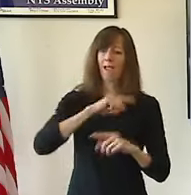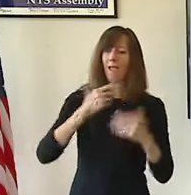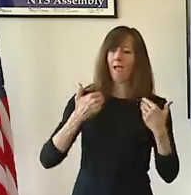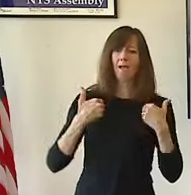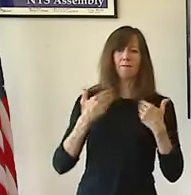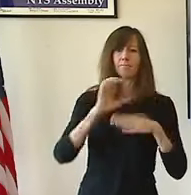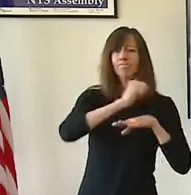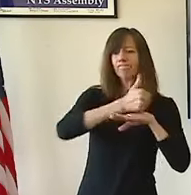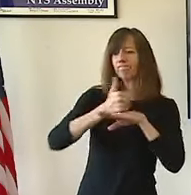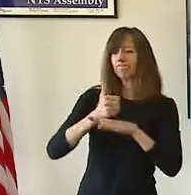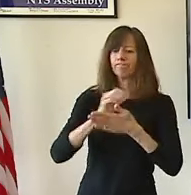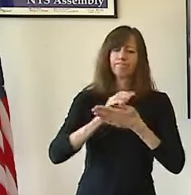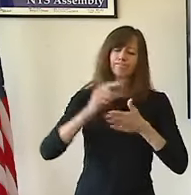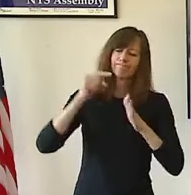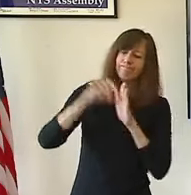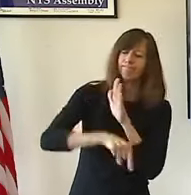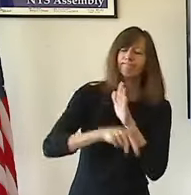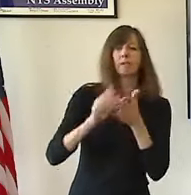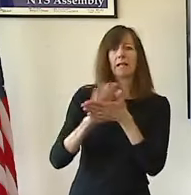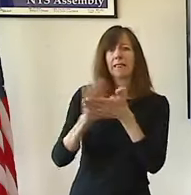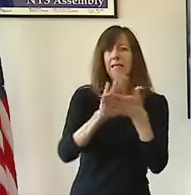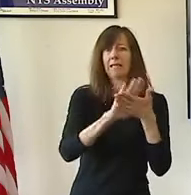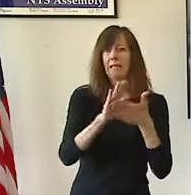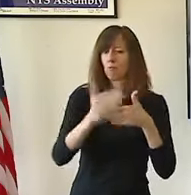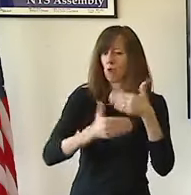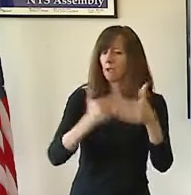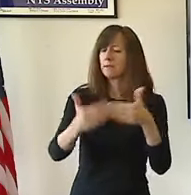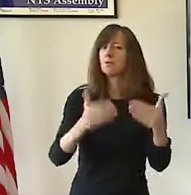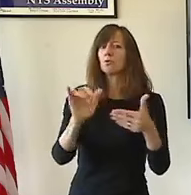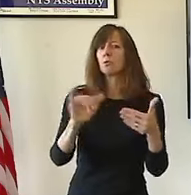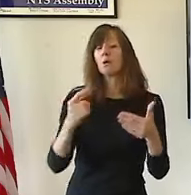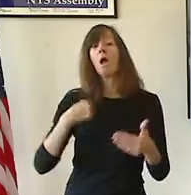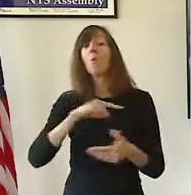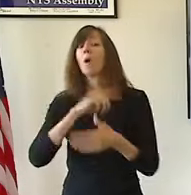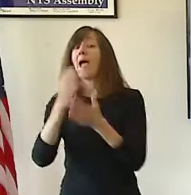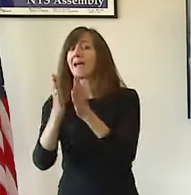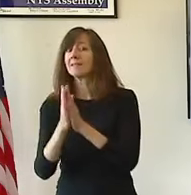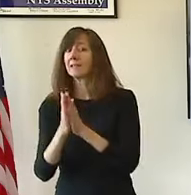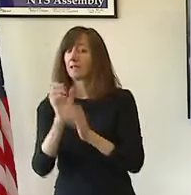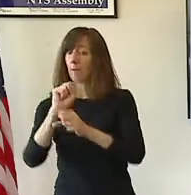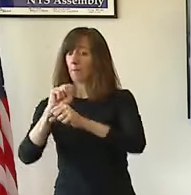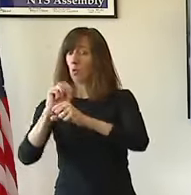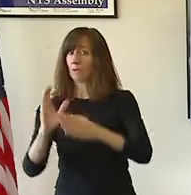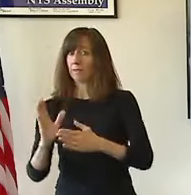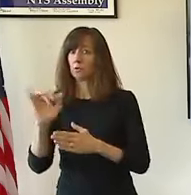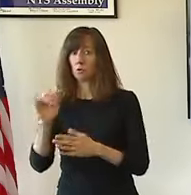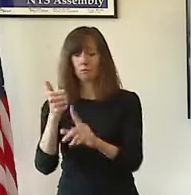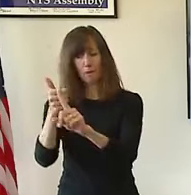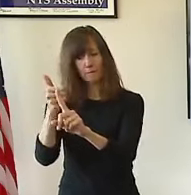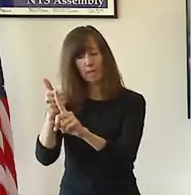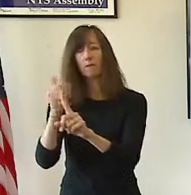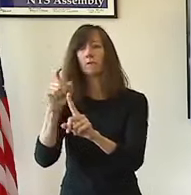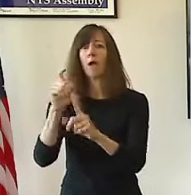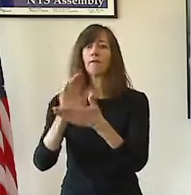going to stay up on top of it. We're also going to ask employees, you've got to do it for yourselves too. And I'd say this to you, anyone.